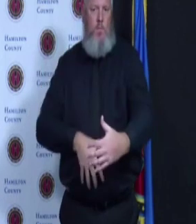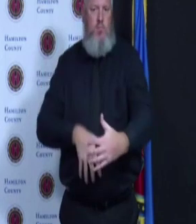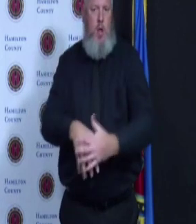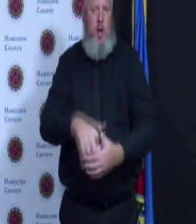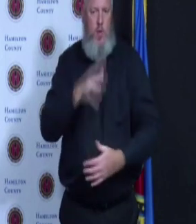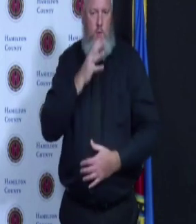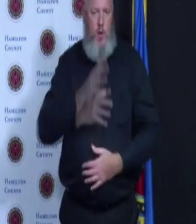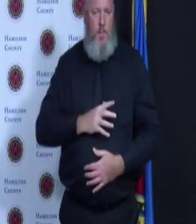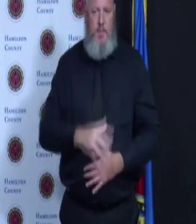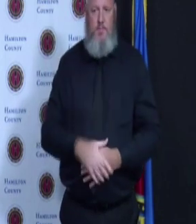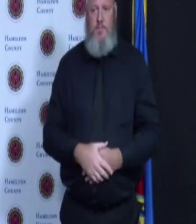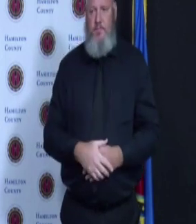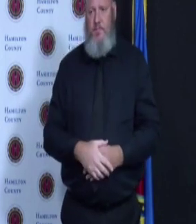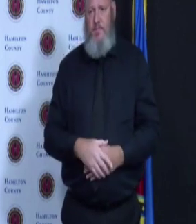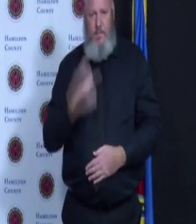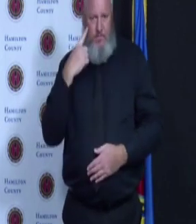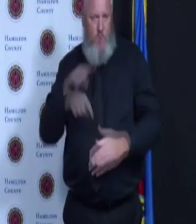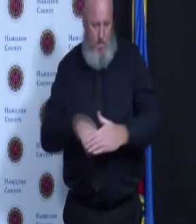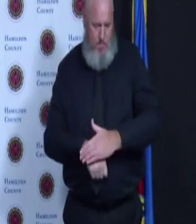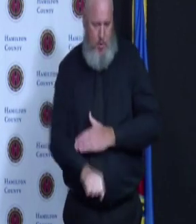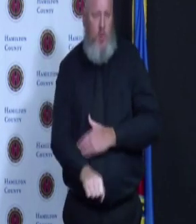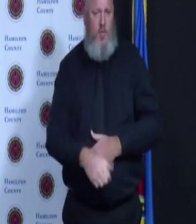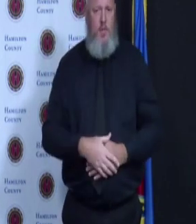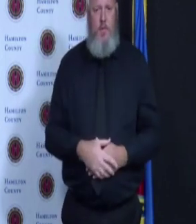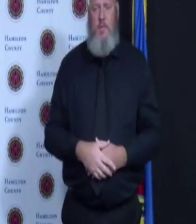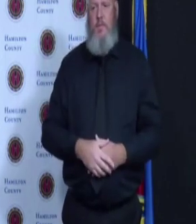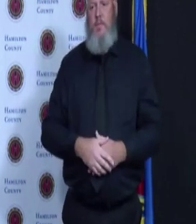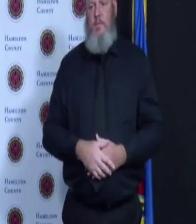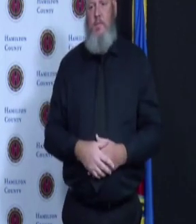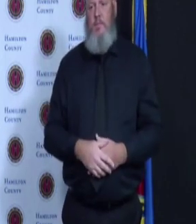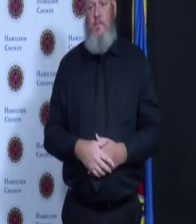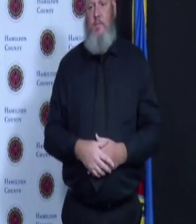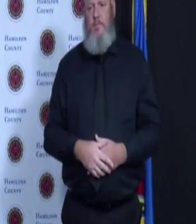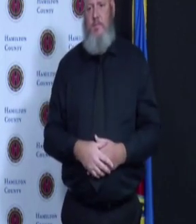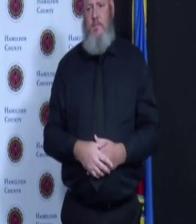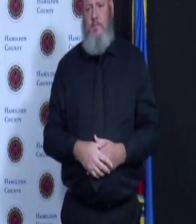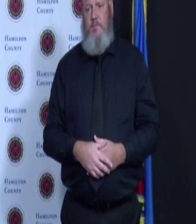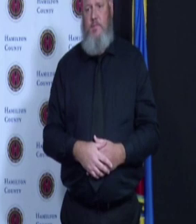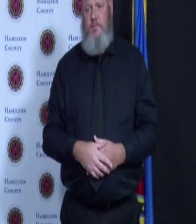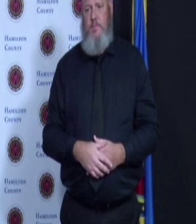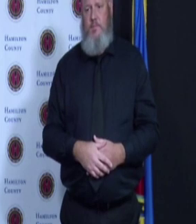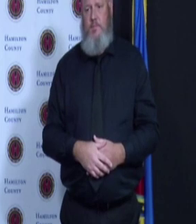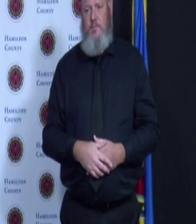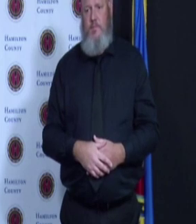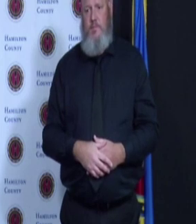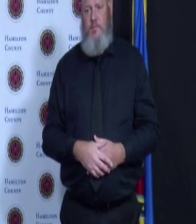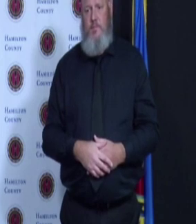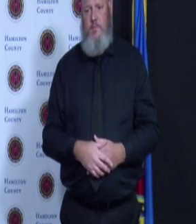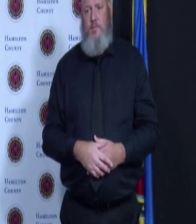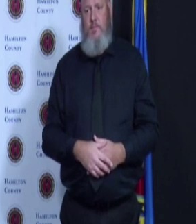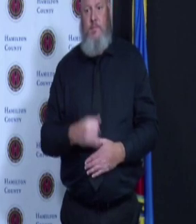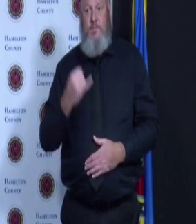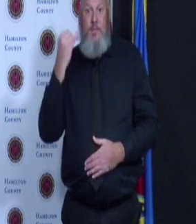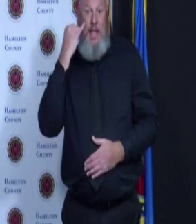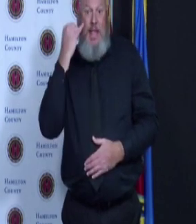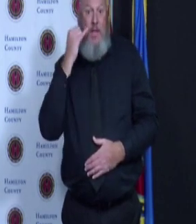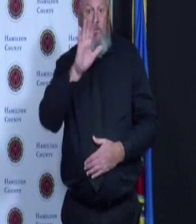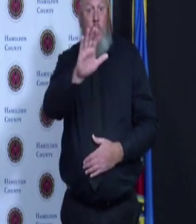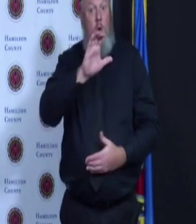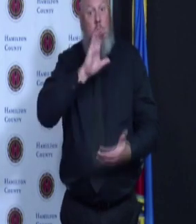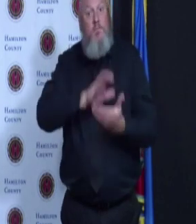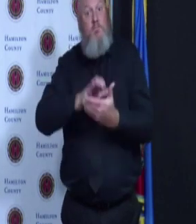while different at this time, still permit your asymptomatic spouse, partner, or caretaker to be with